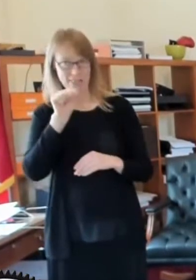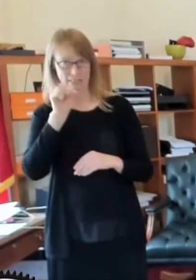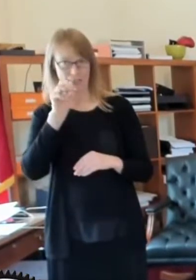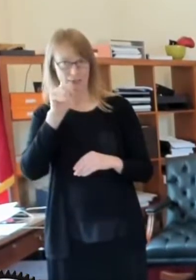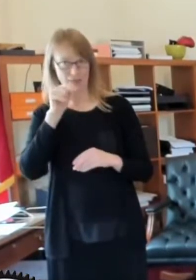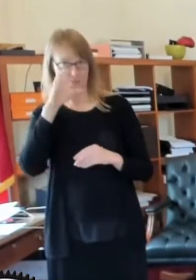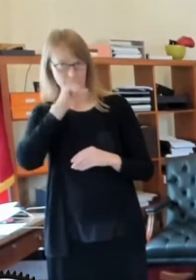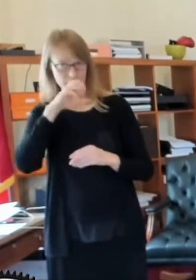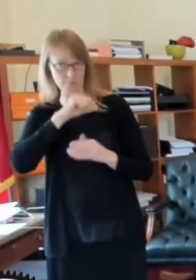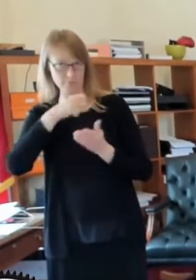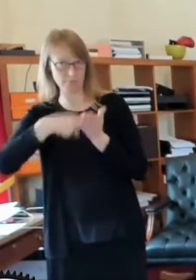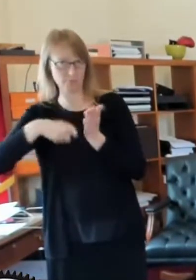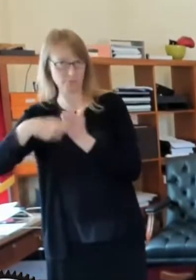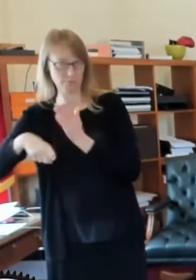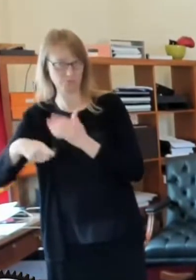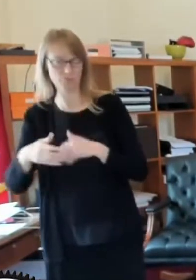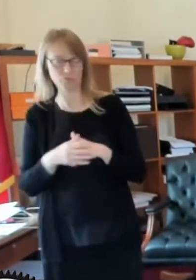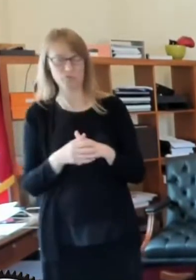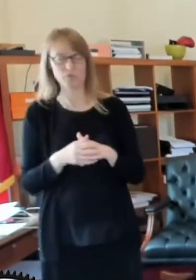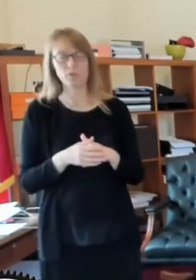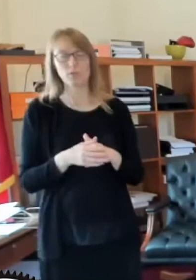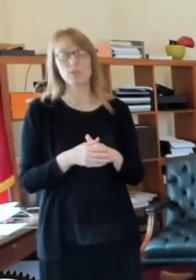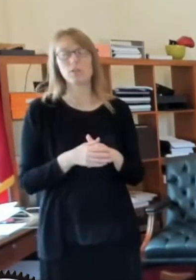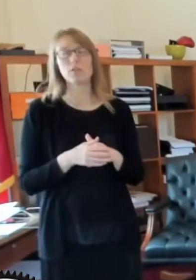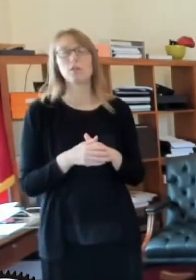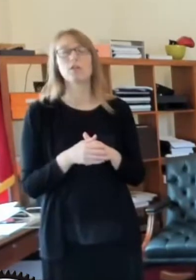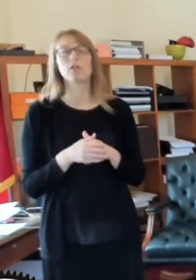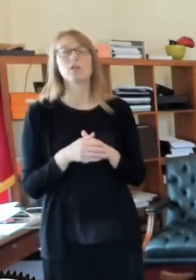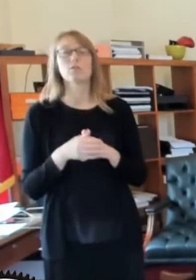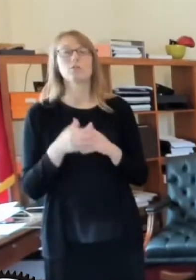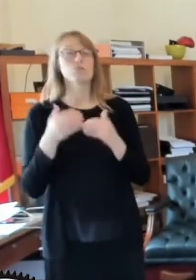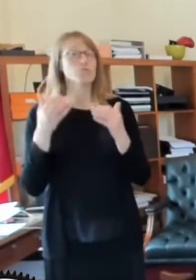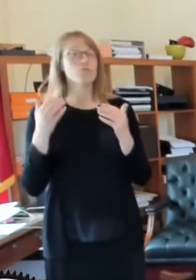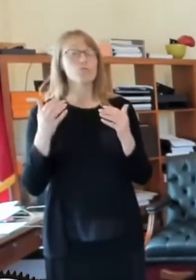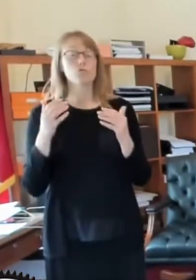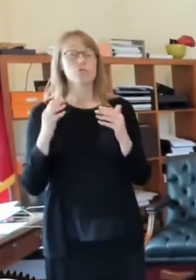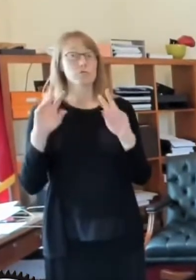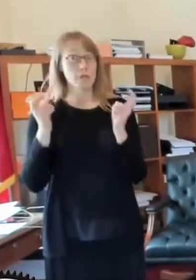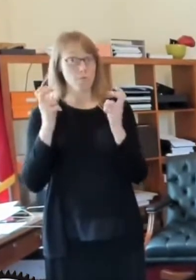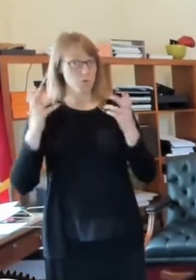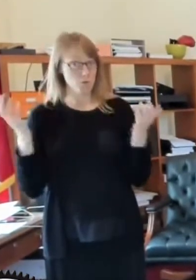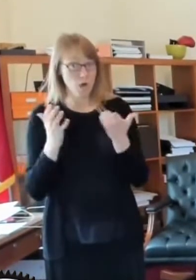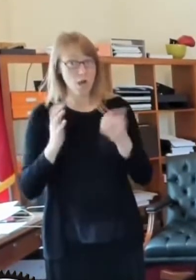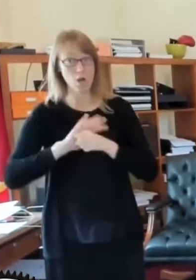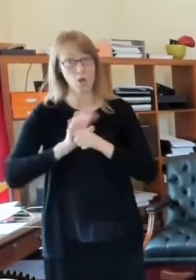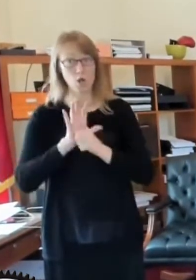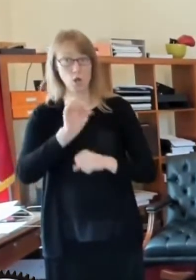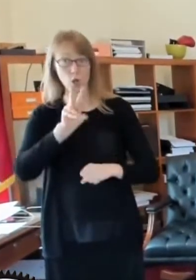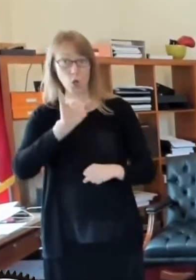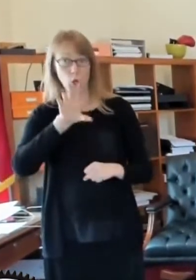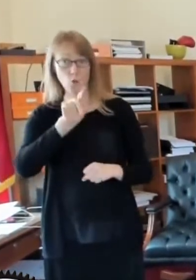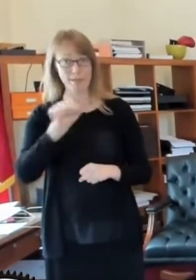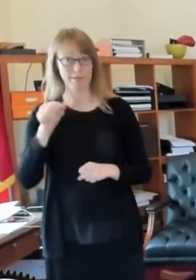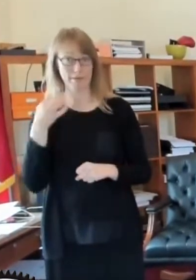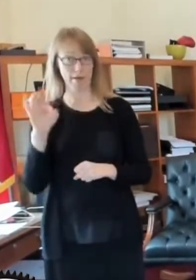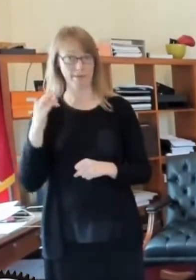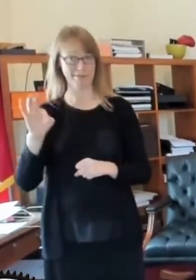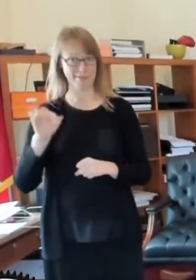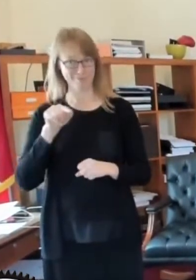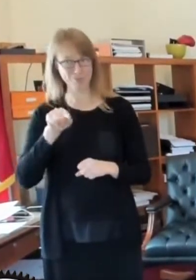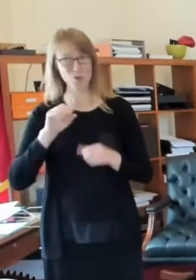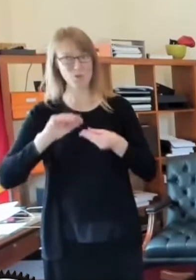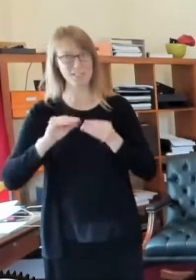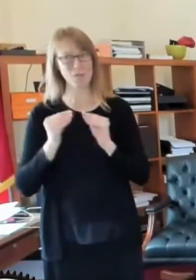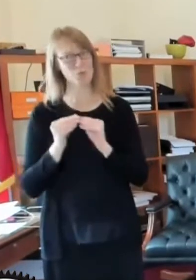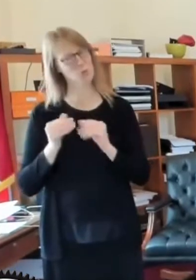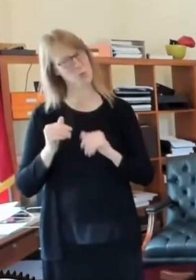COVID again. The COVID numbers continue to not look very good.